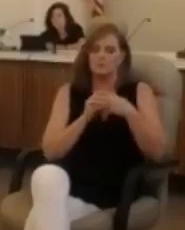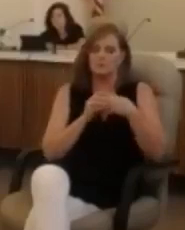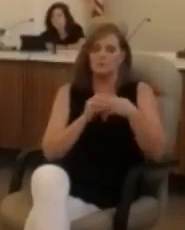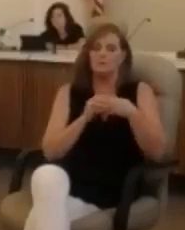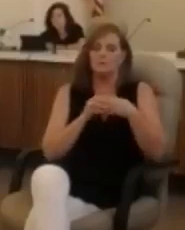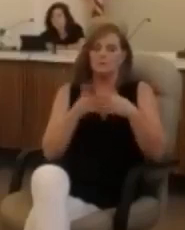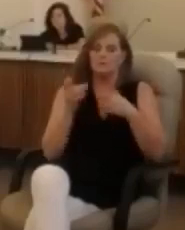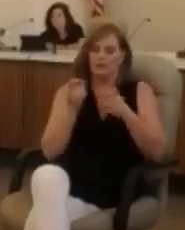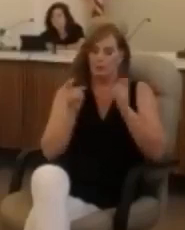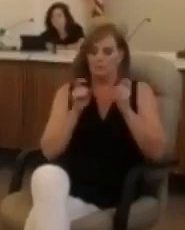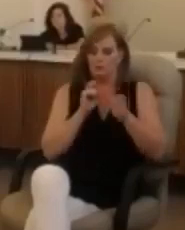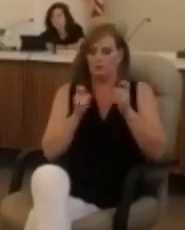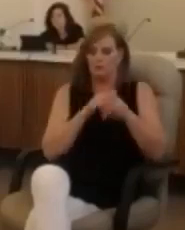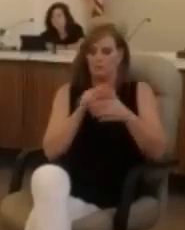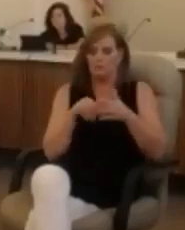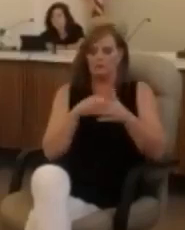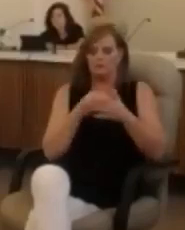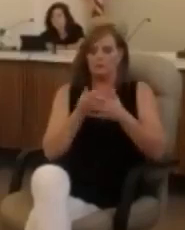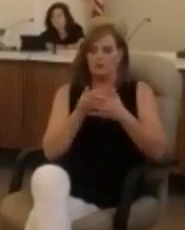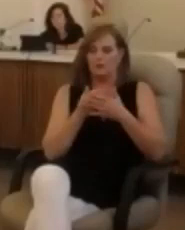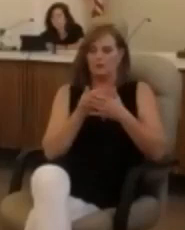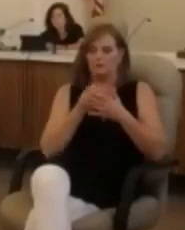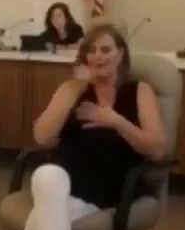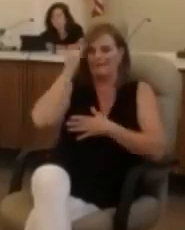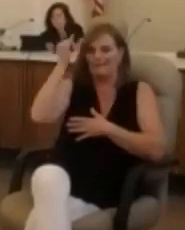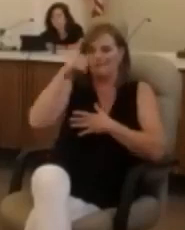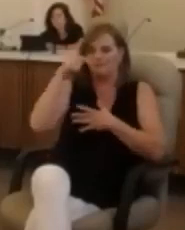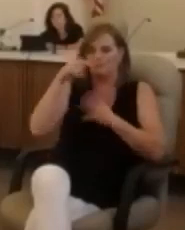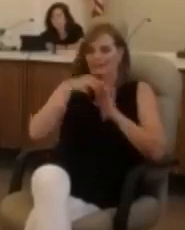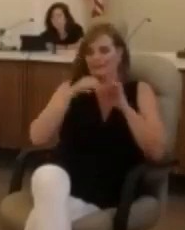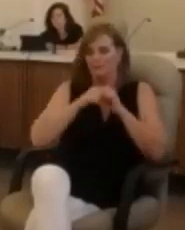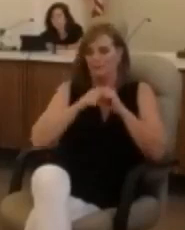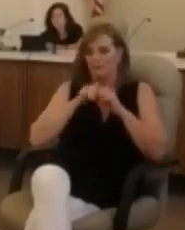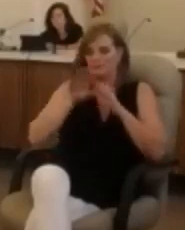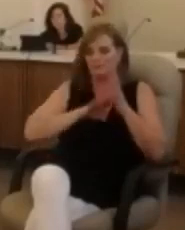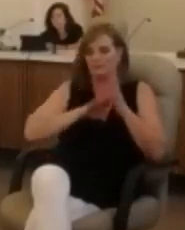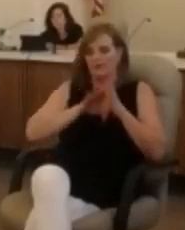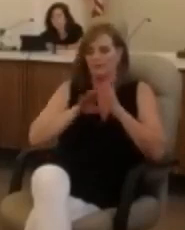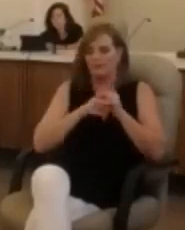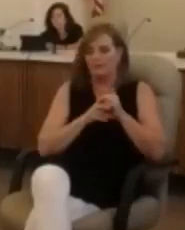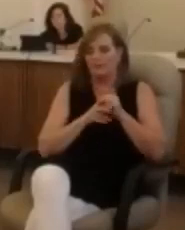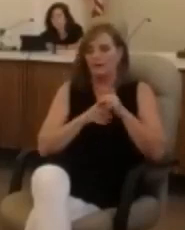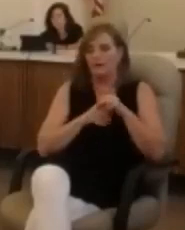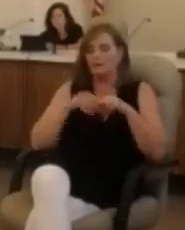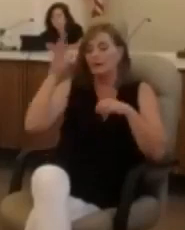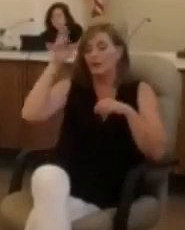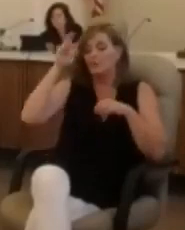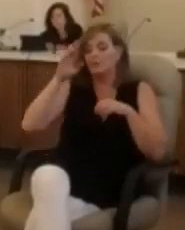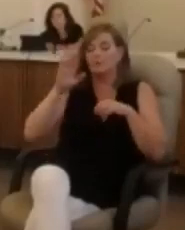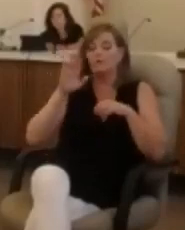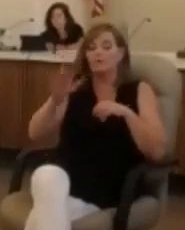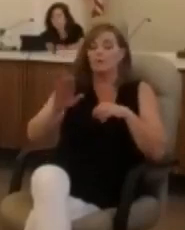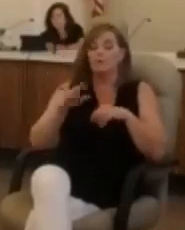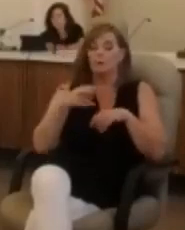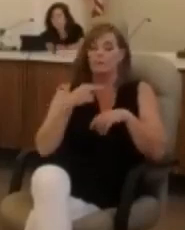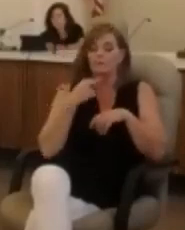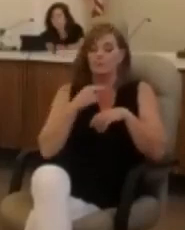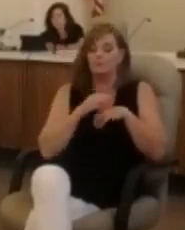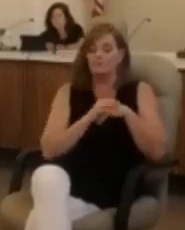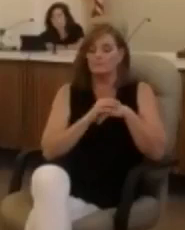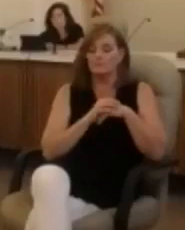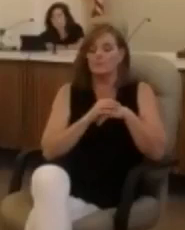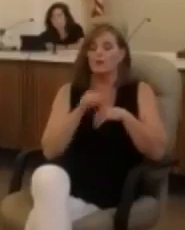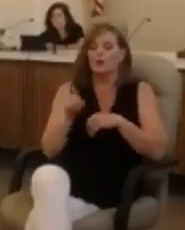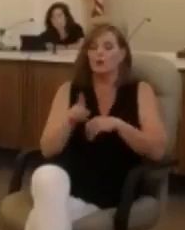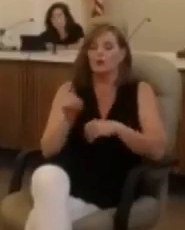this development. Because of your voices, you have reduced the number